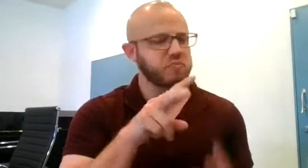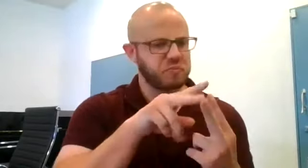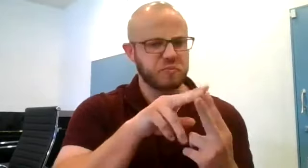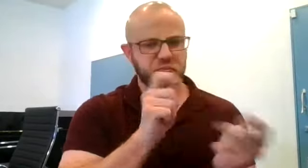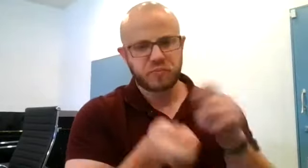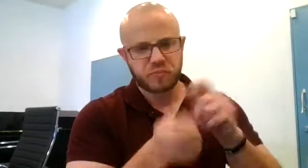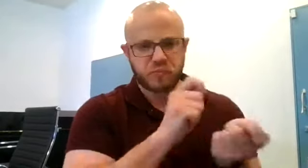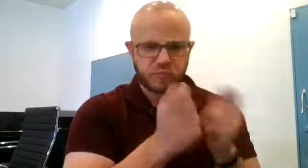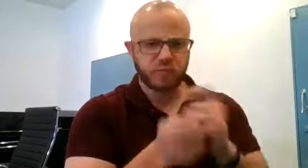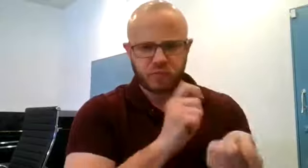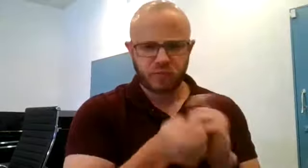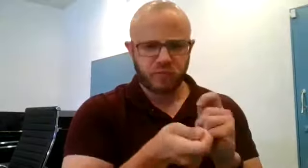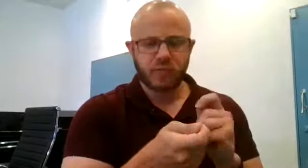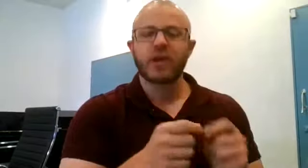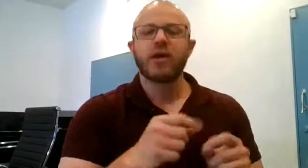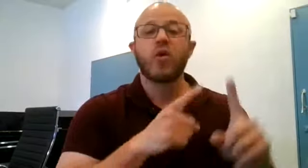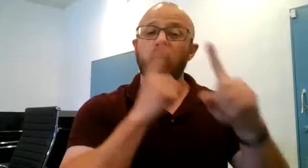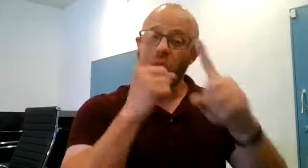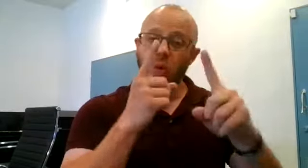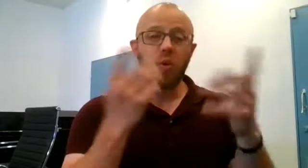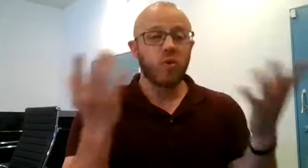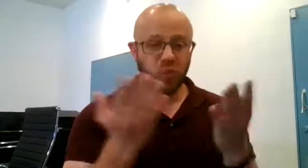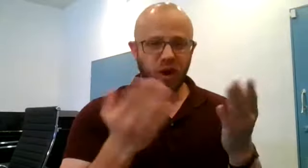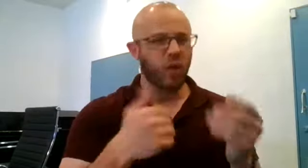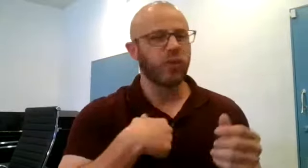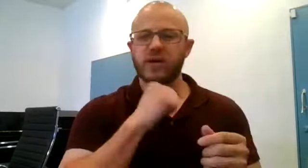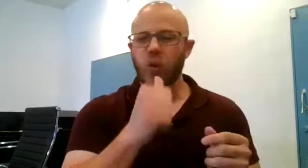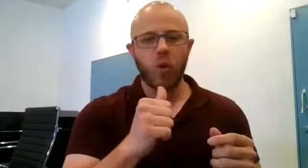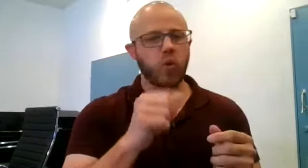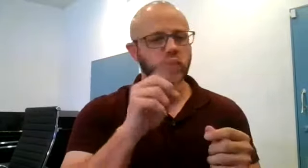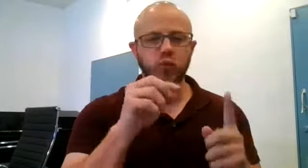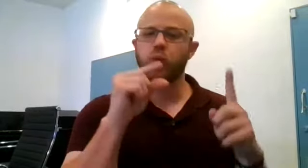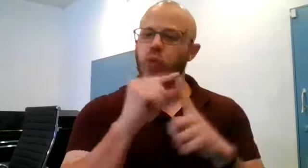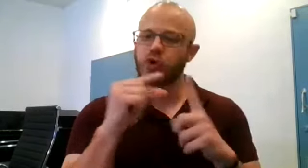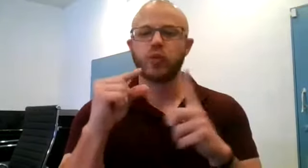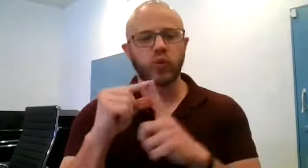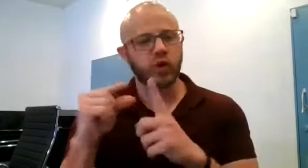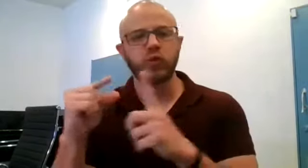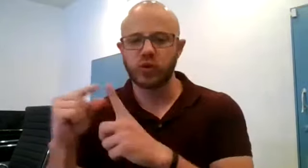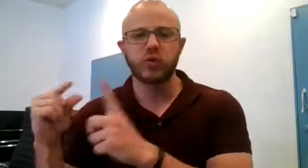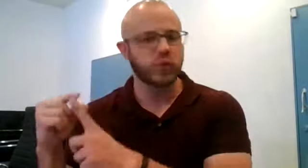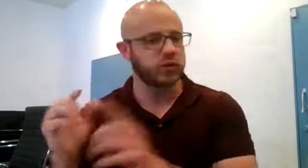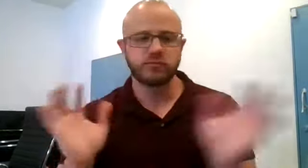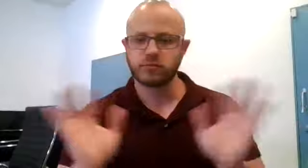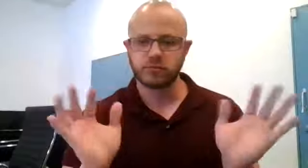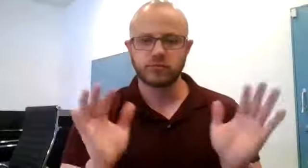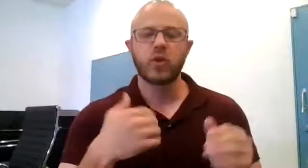it married, no. You can switch it either way. The goal is we don't do English word